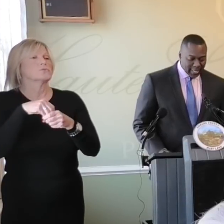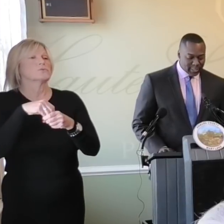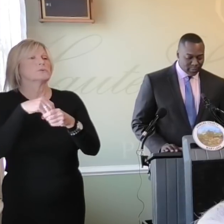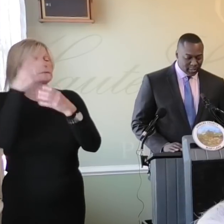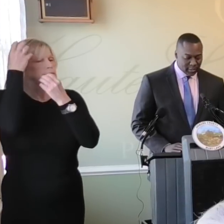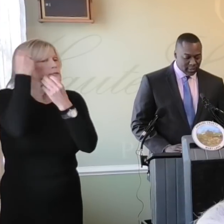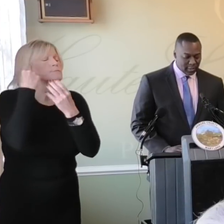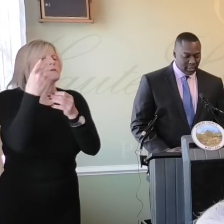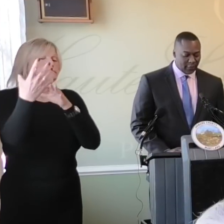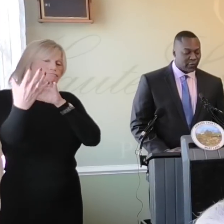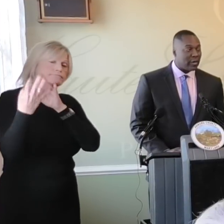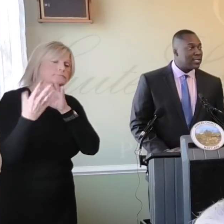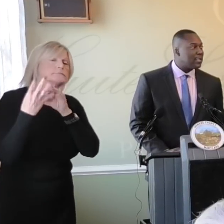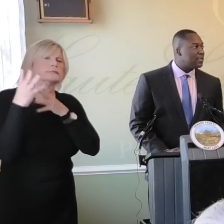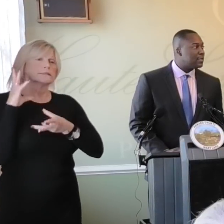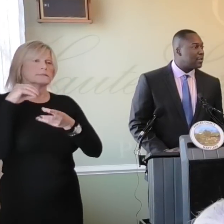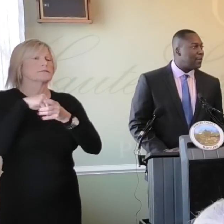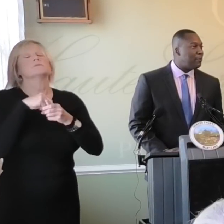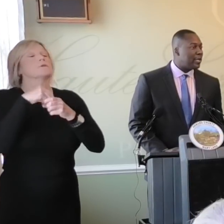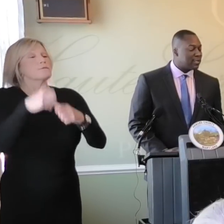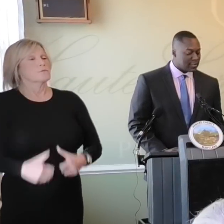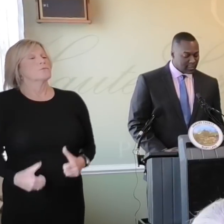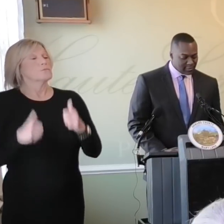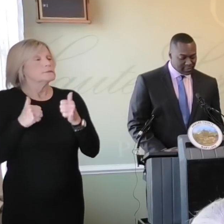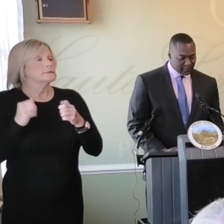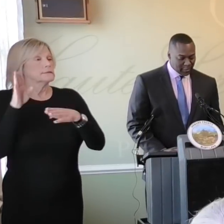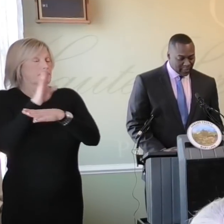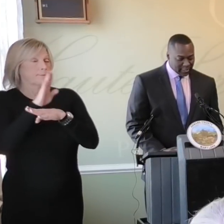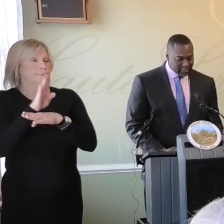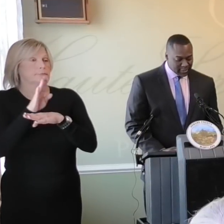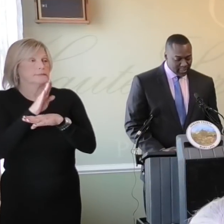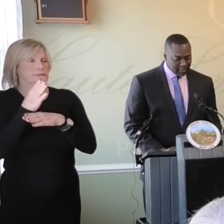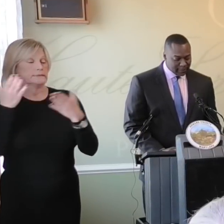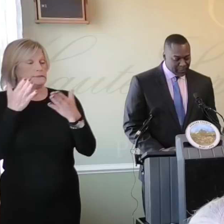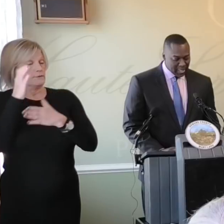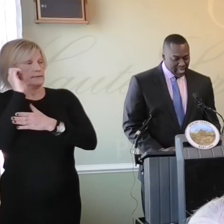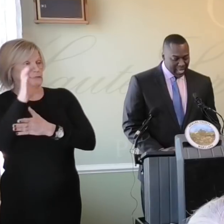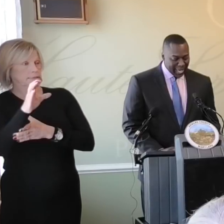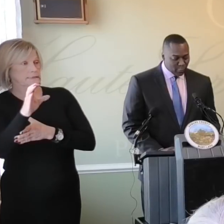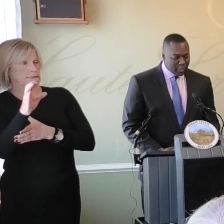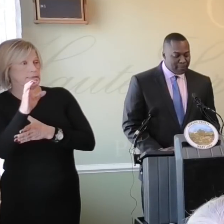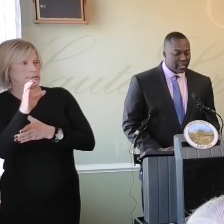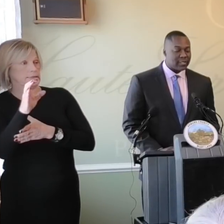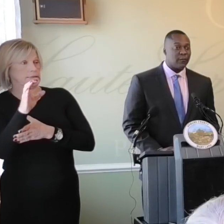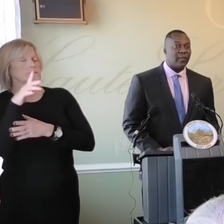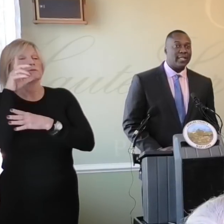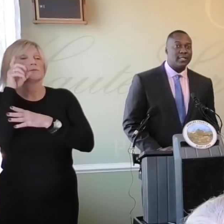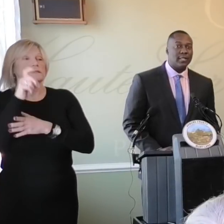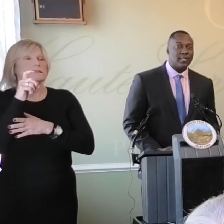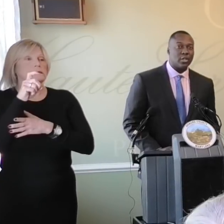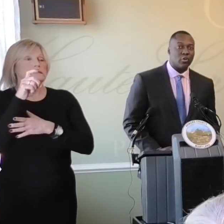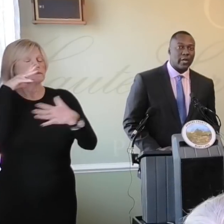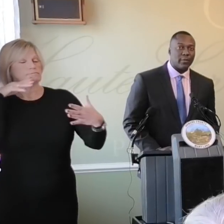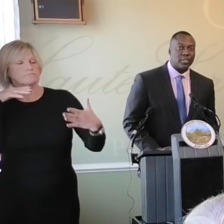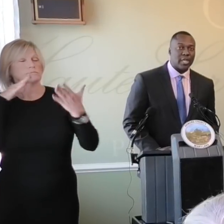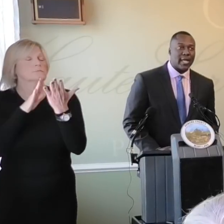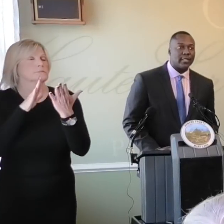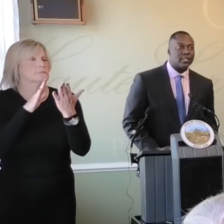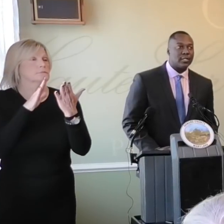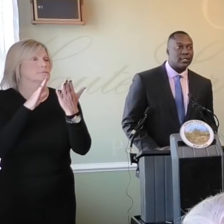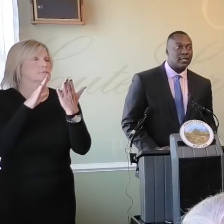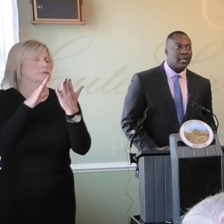and engagement of the residents and businesses of Ellicott City, and we must face these